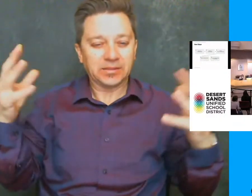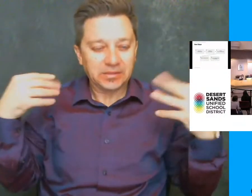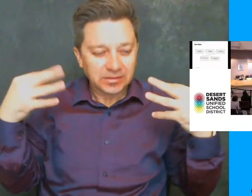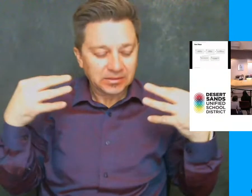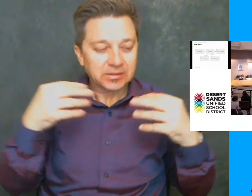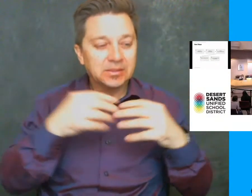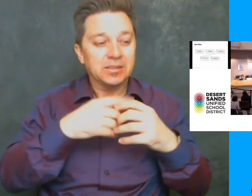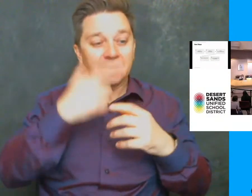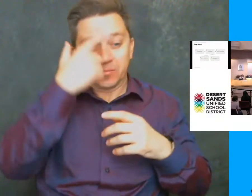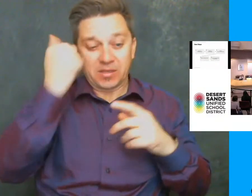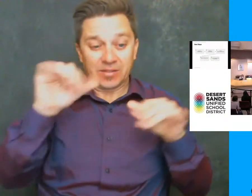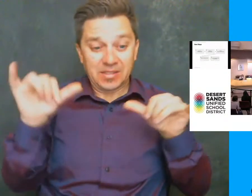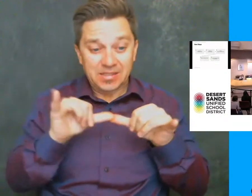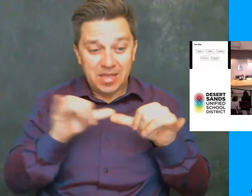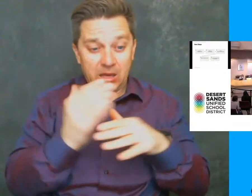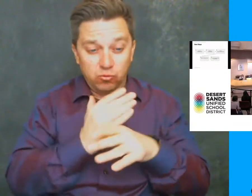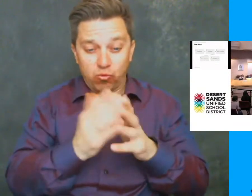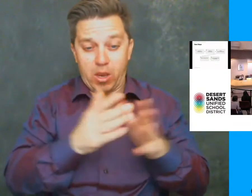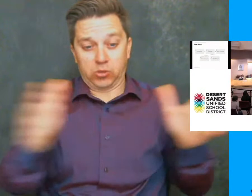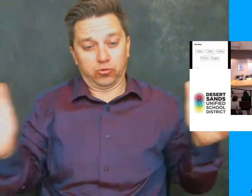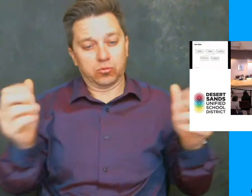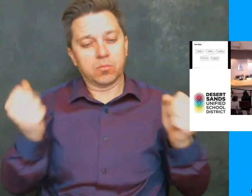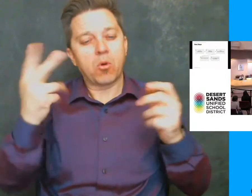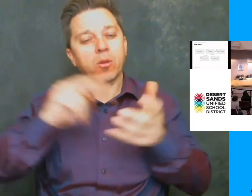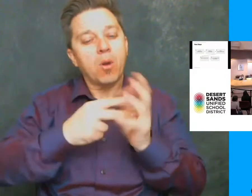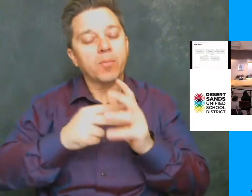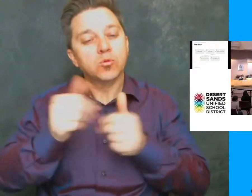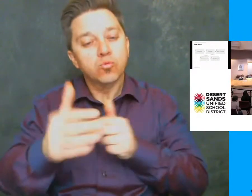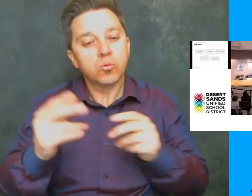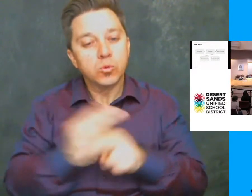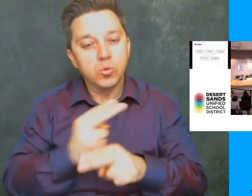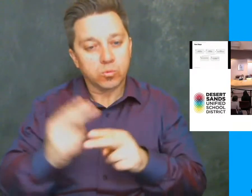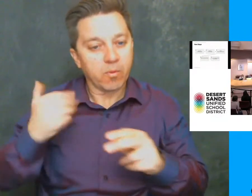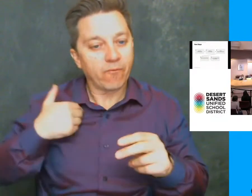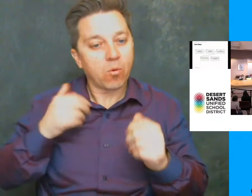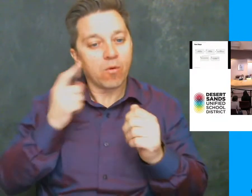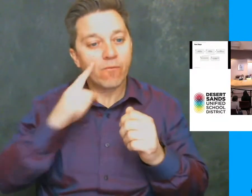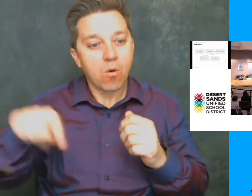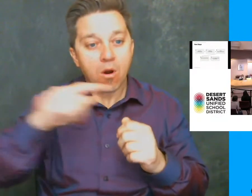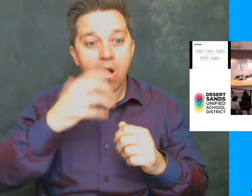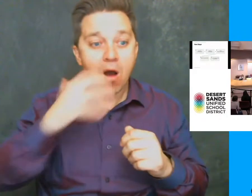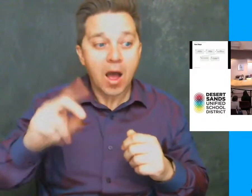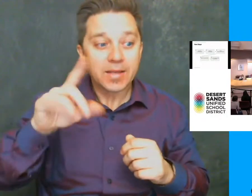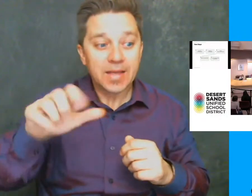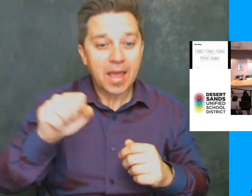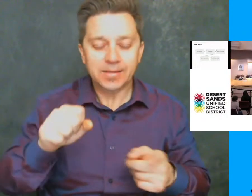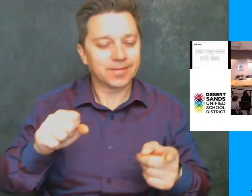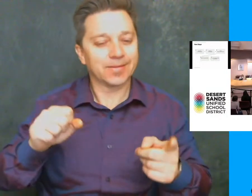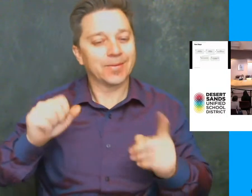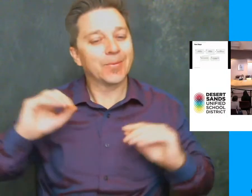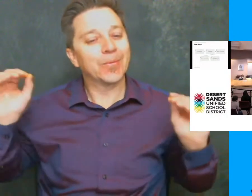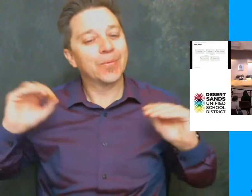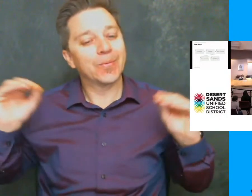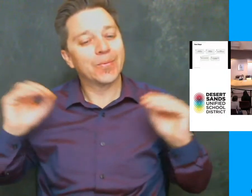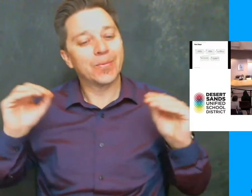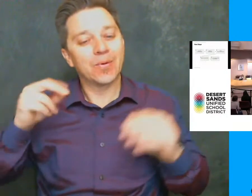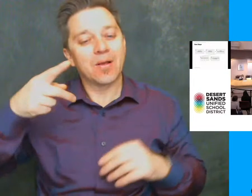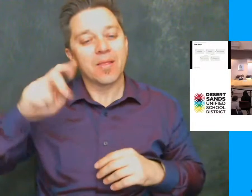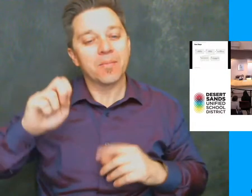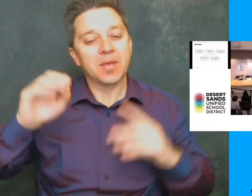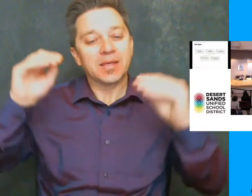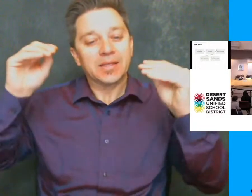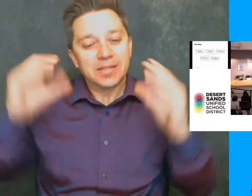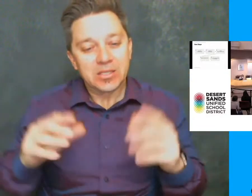of the multi-purpose rooms that have been used in the past on these hot days don't allow for a PE teacher